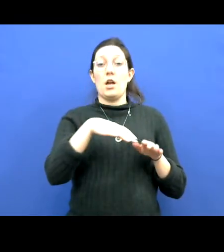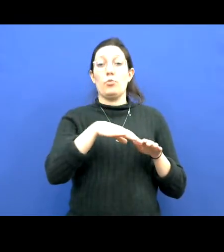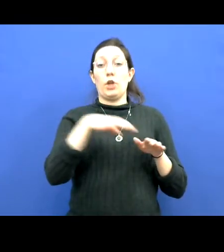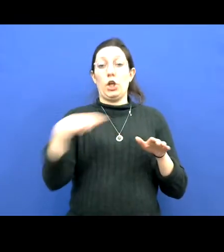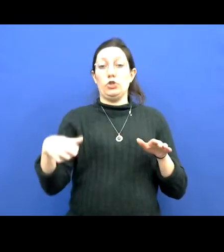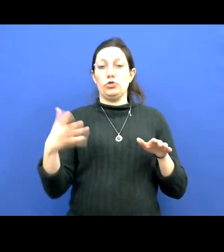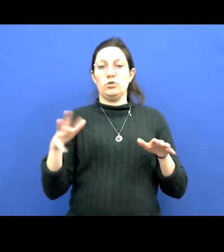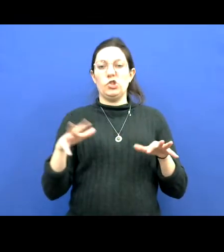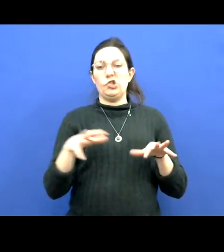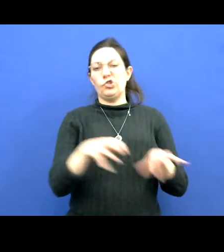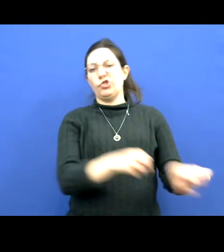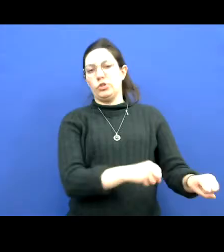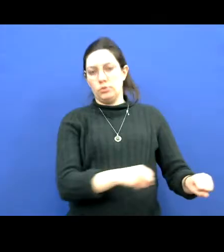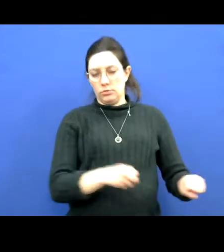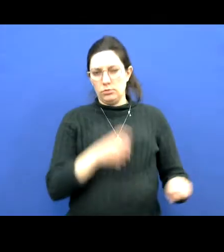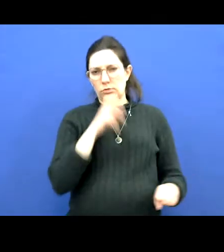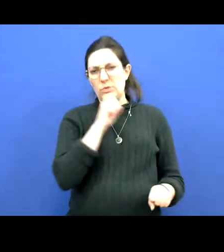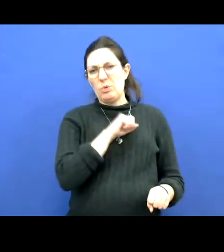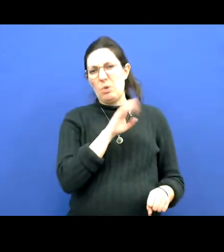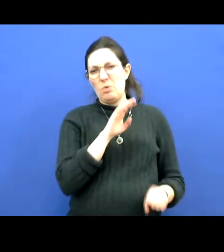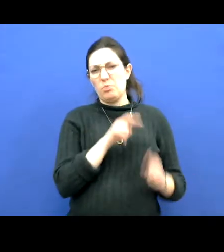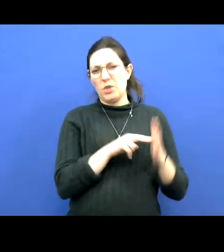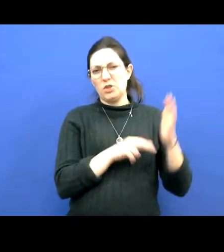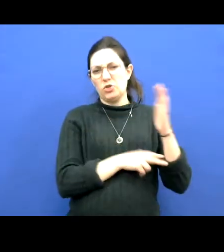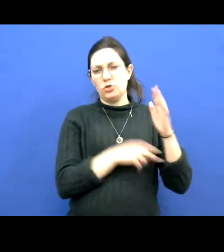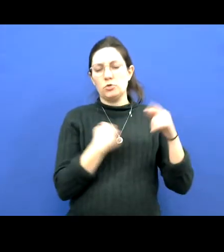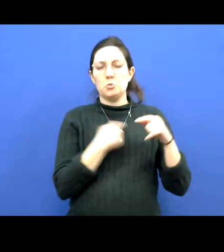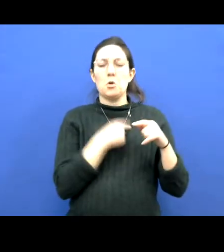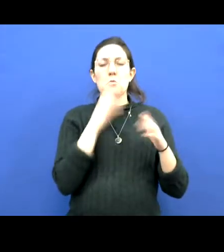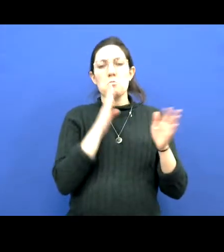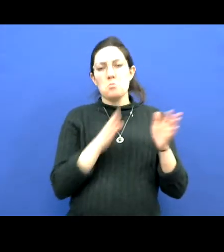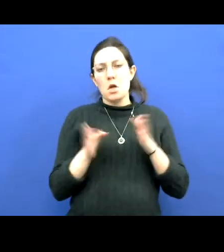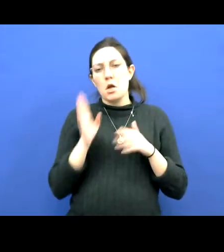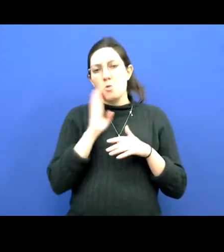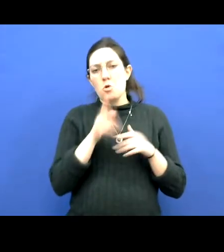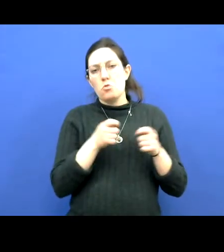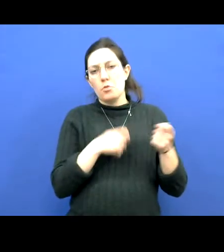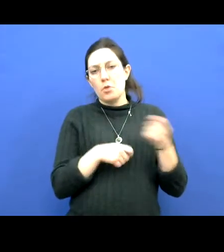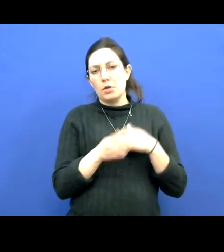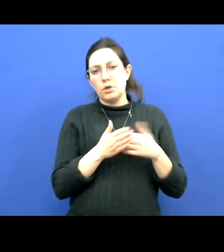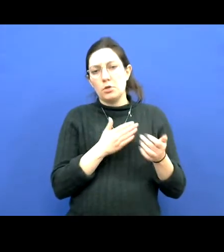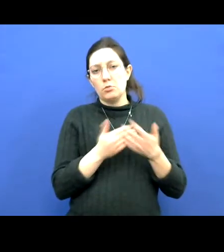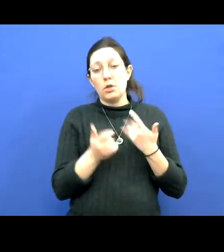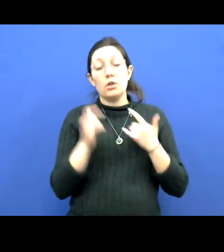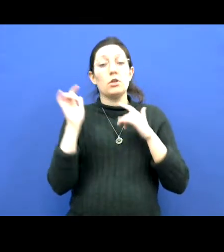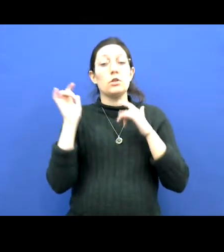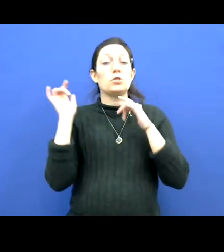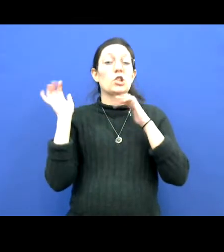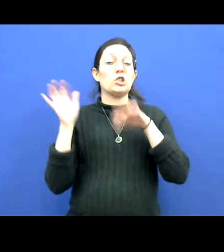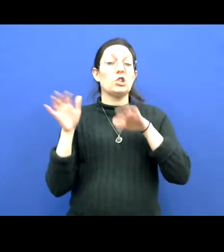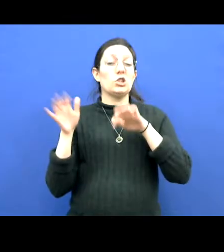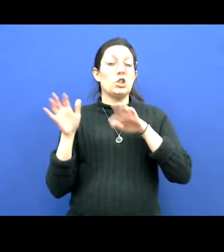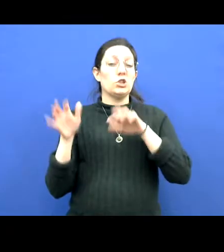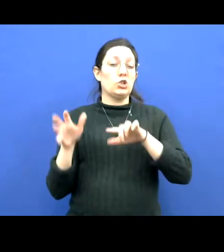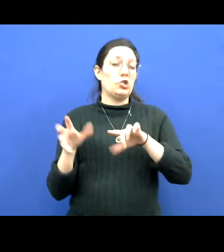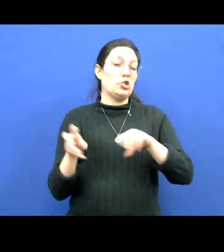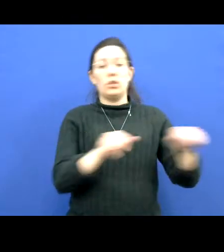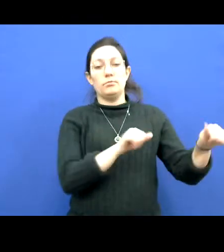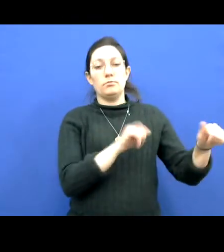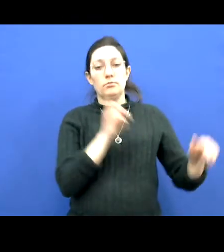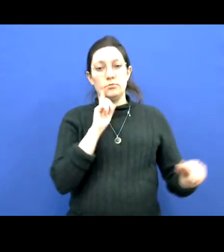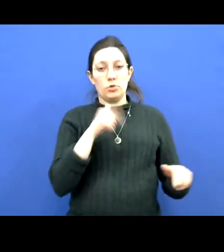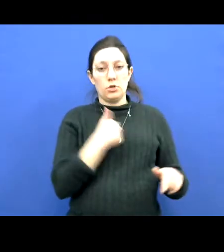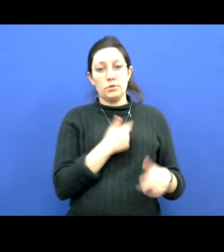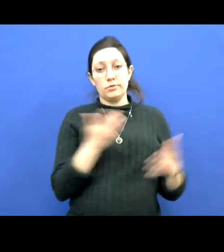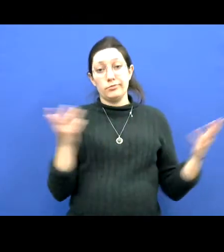storm. It was an old bridge and we were going to be replacing it anyway, so it essentially did the demolition for us. The other